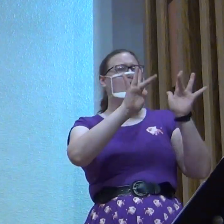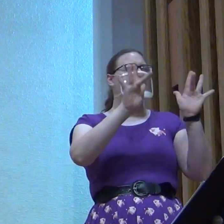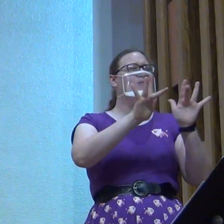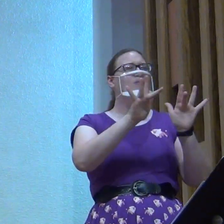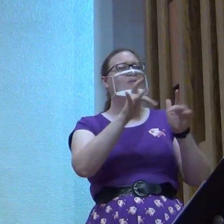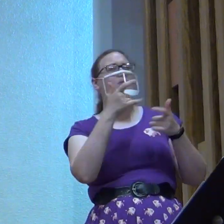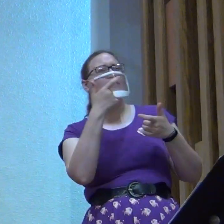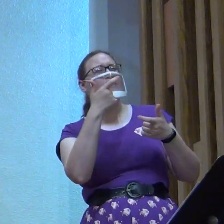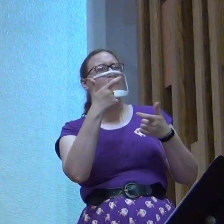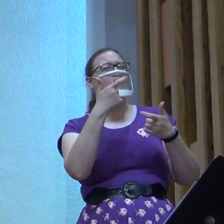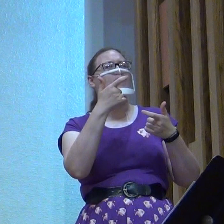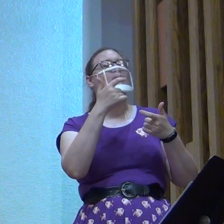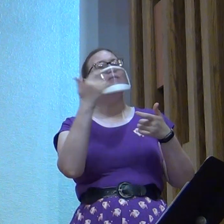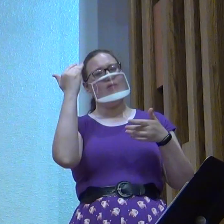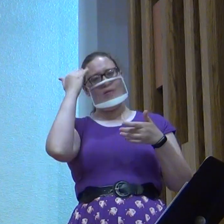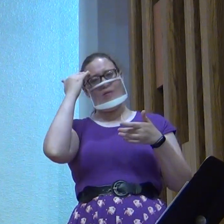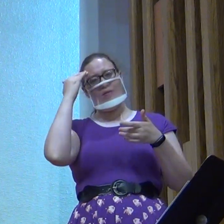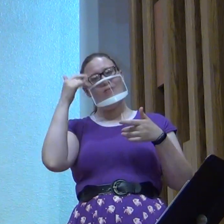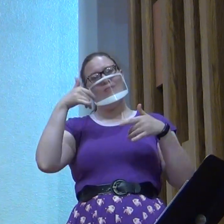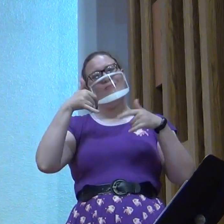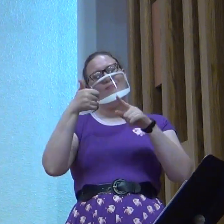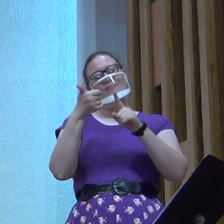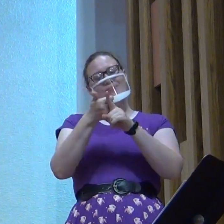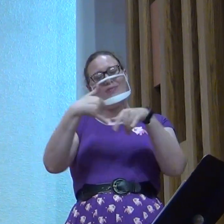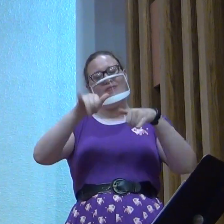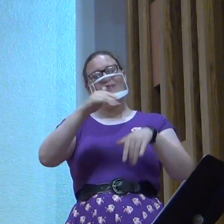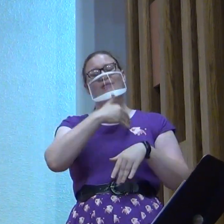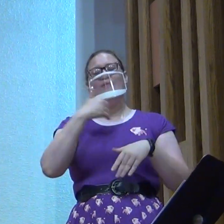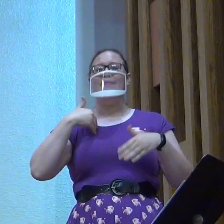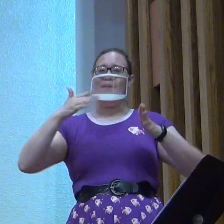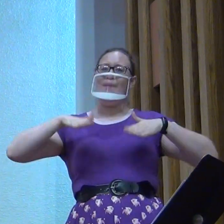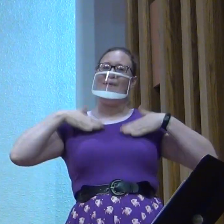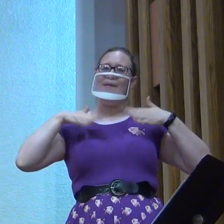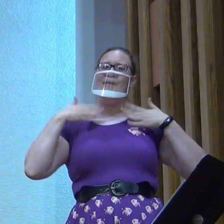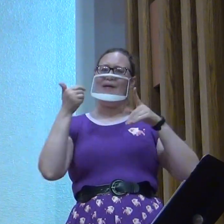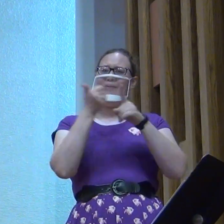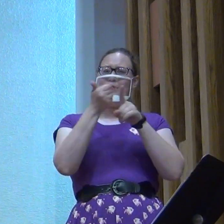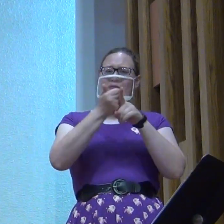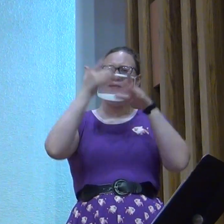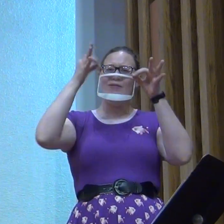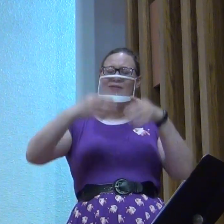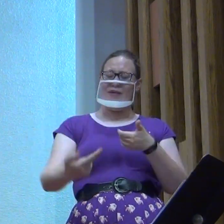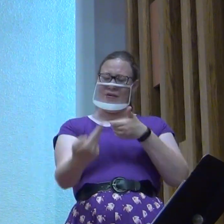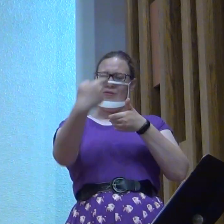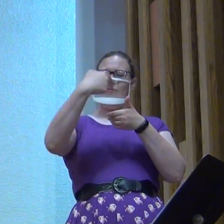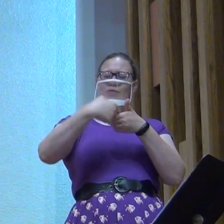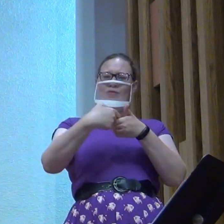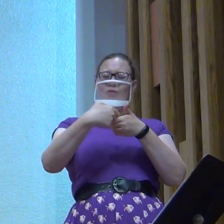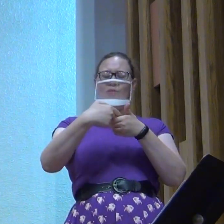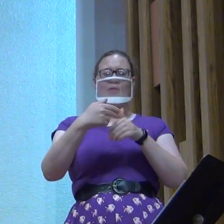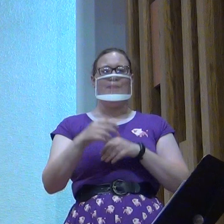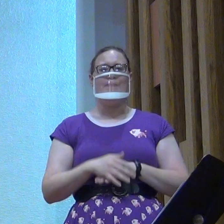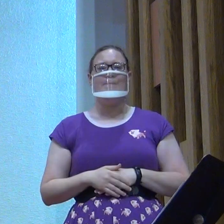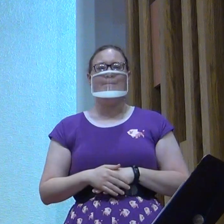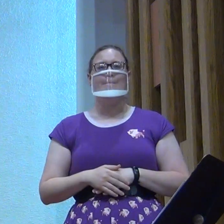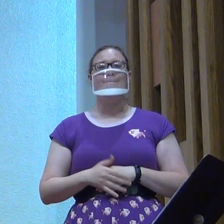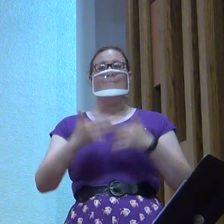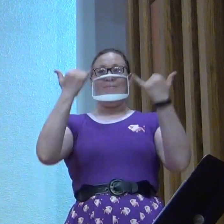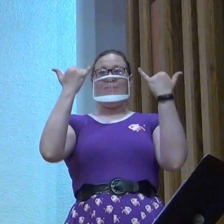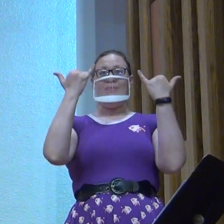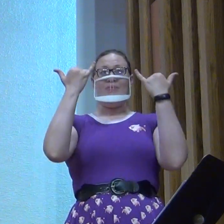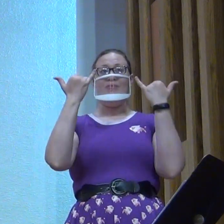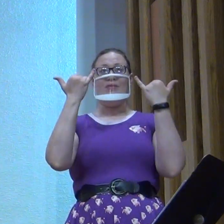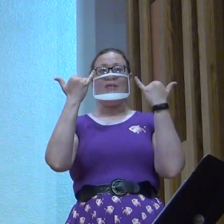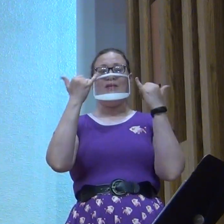part of us, and that we rejoice in your joining our worship service. We're going to take some